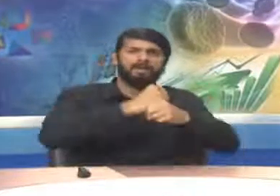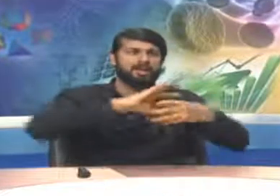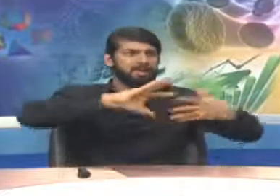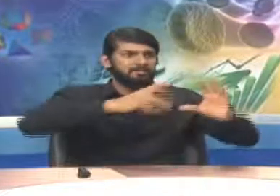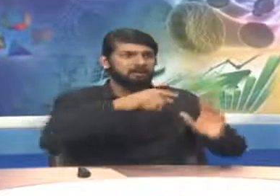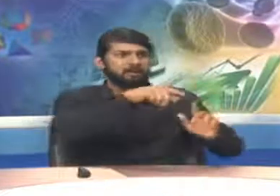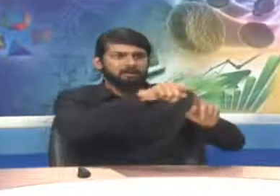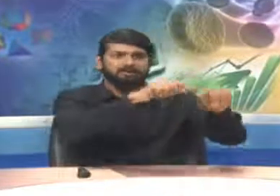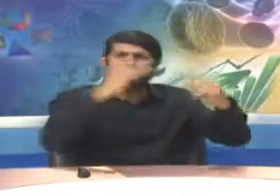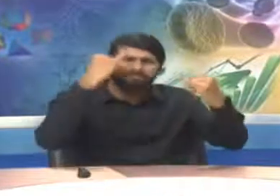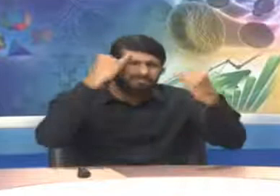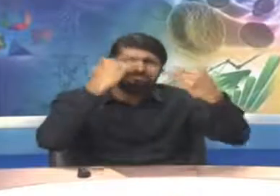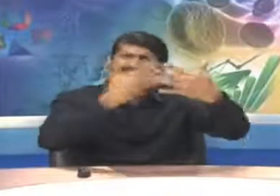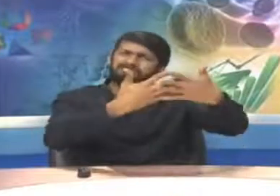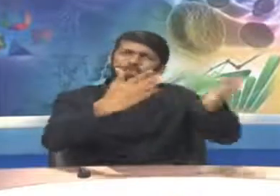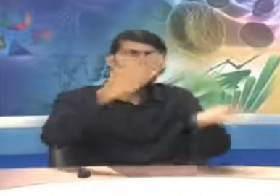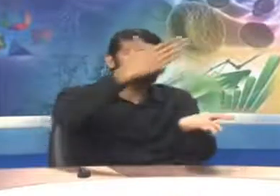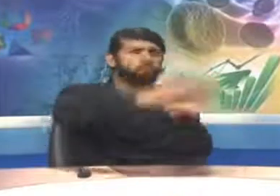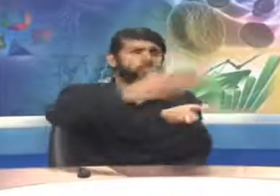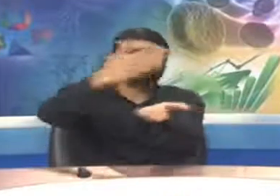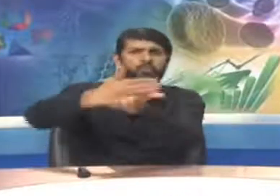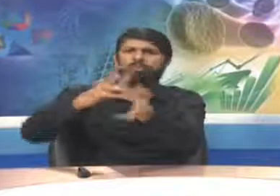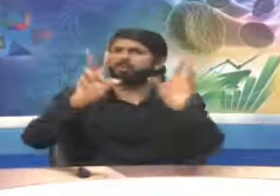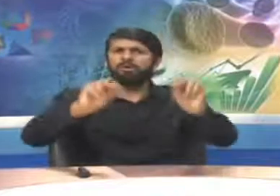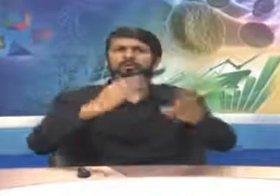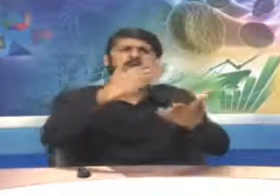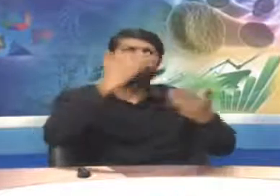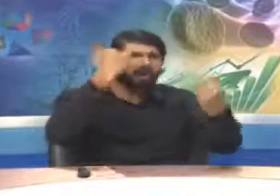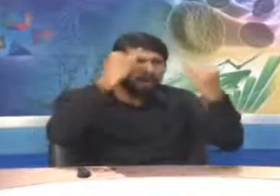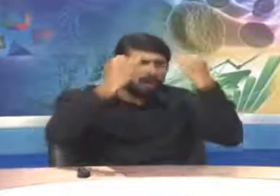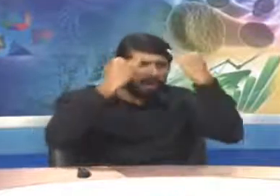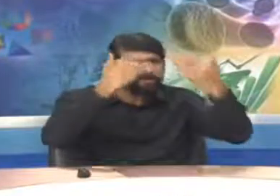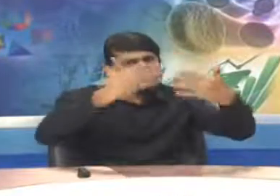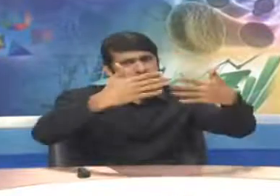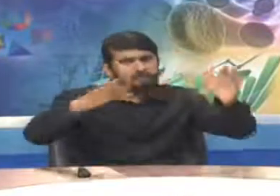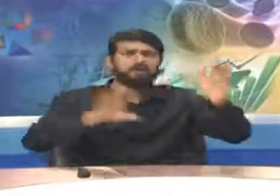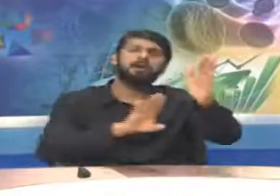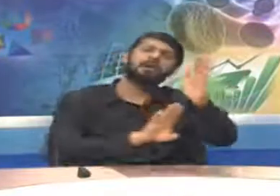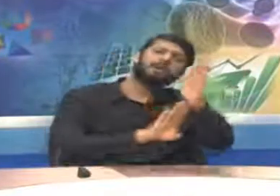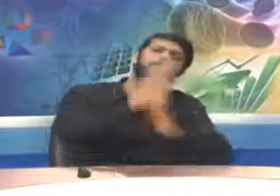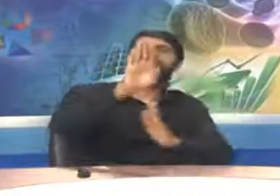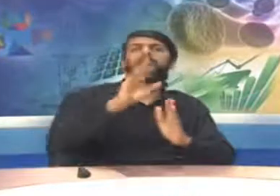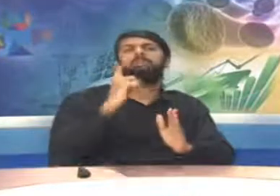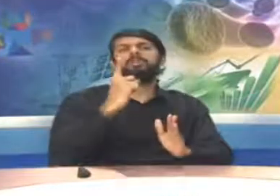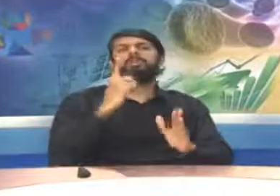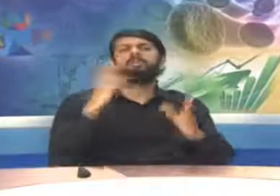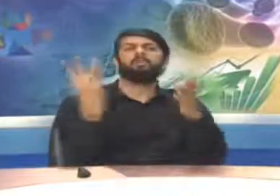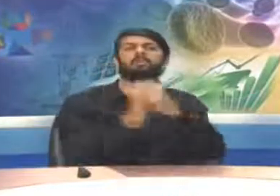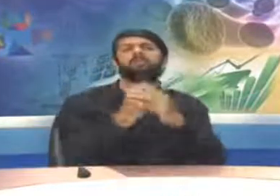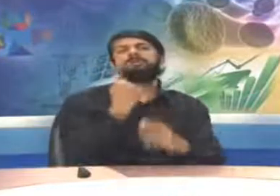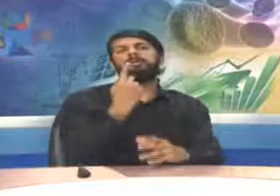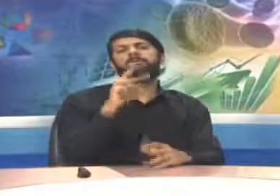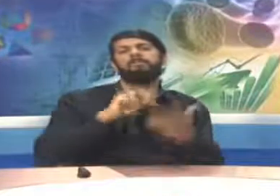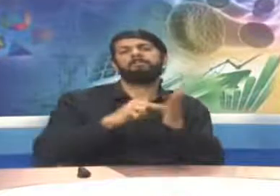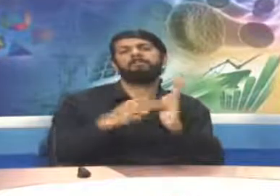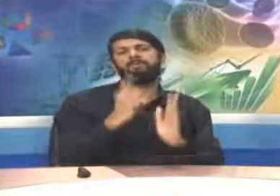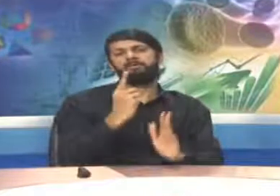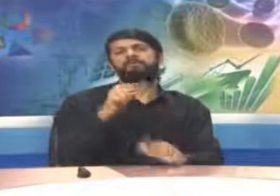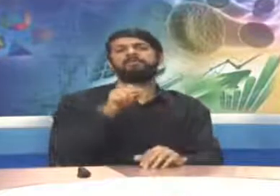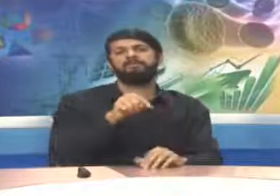essence of human personality. It is a mean to one's